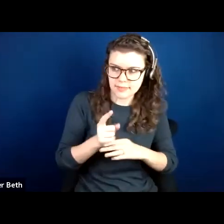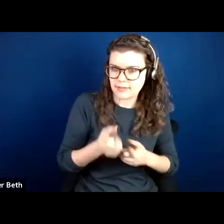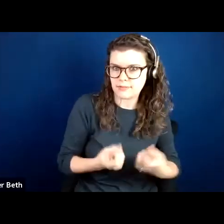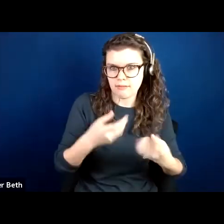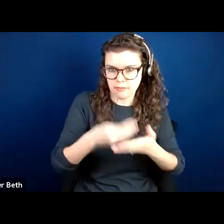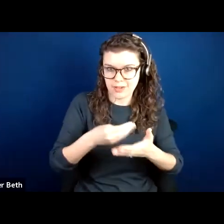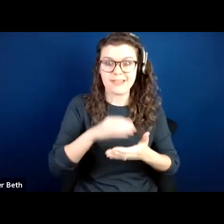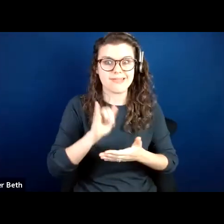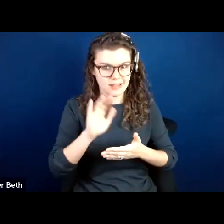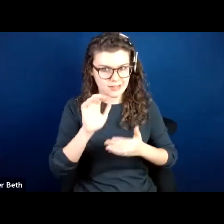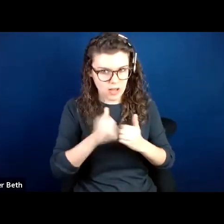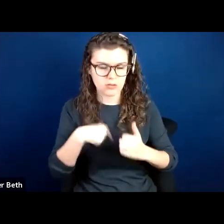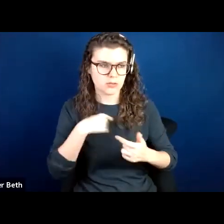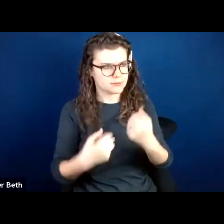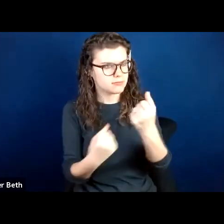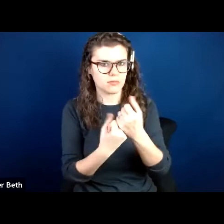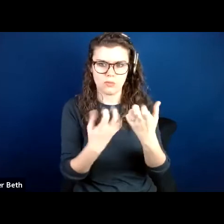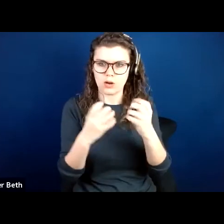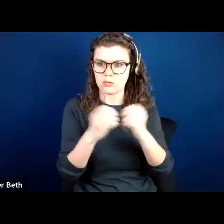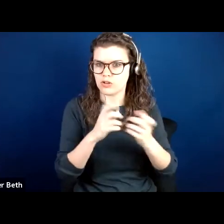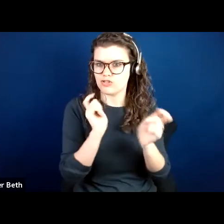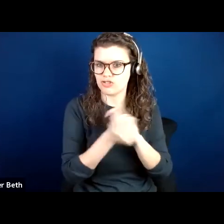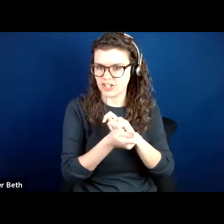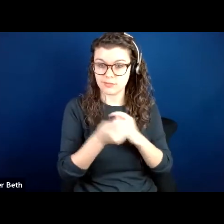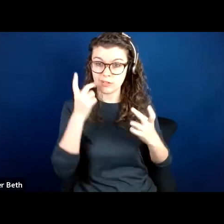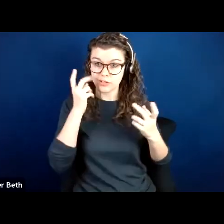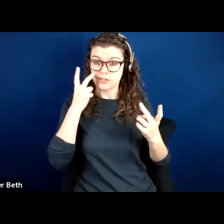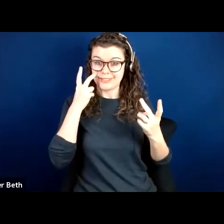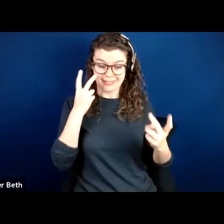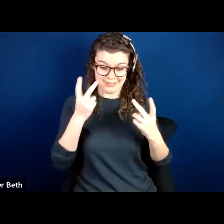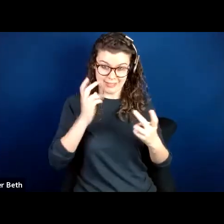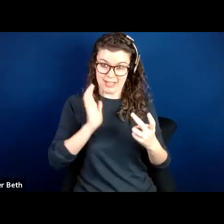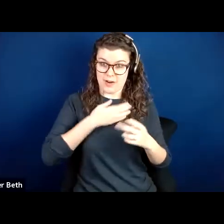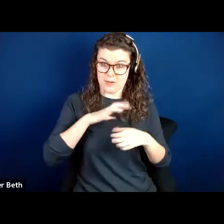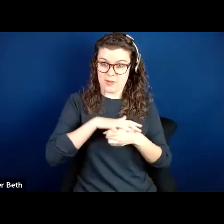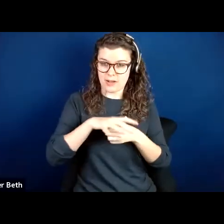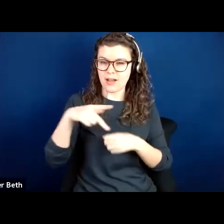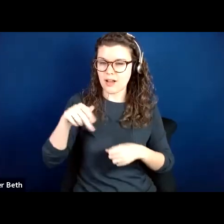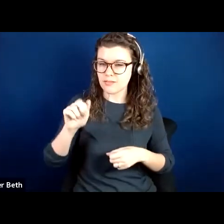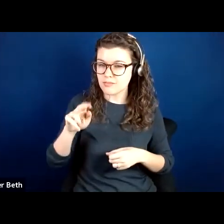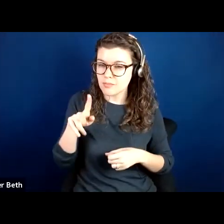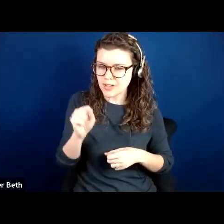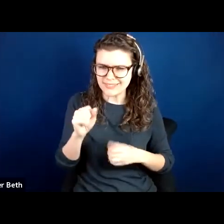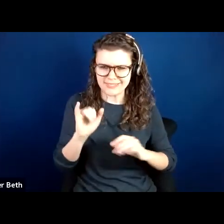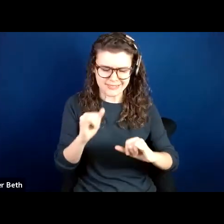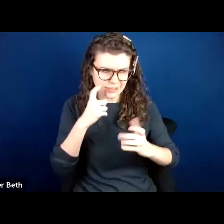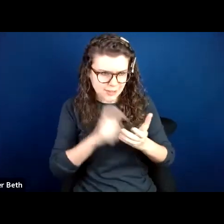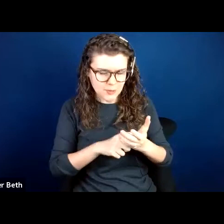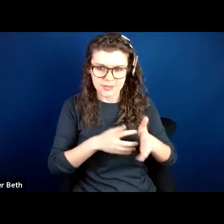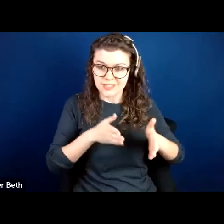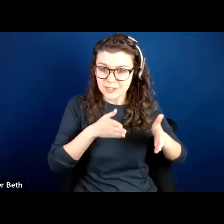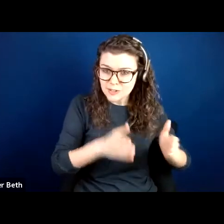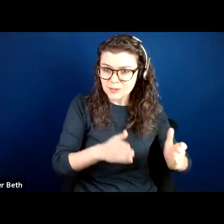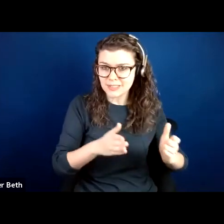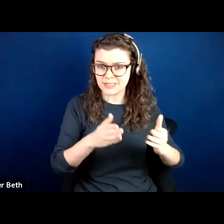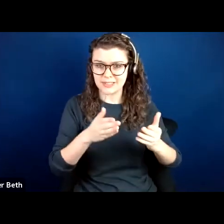our area, we were noting how old the infrastructure was and